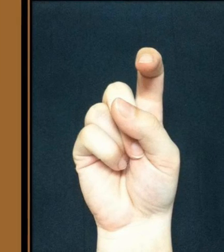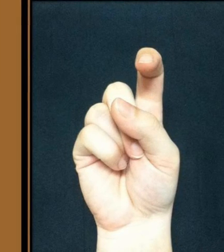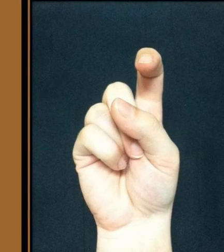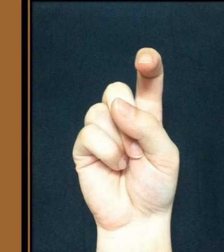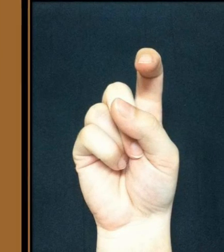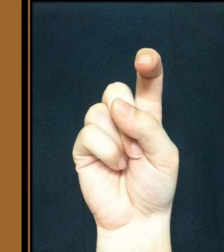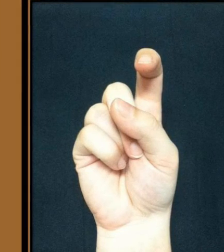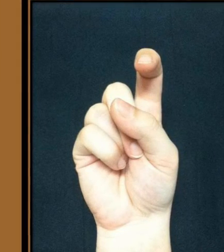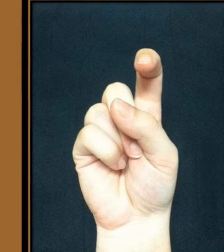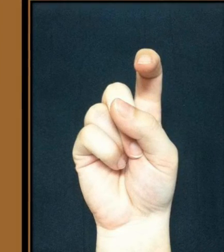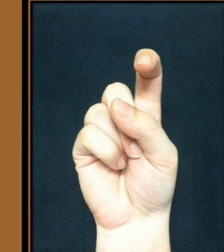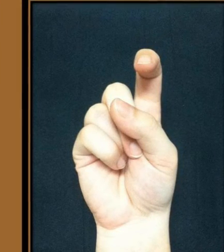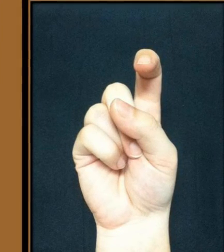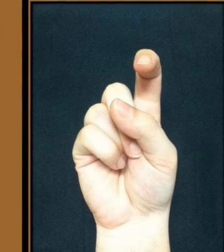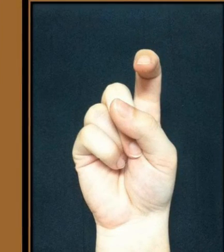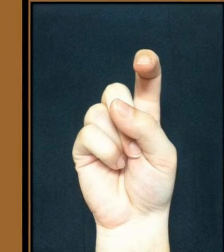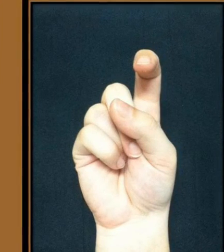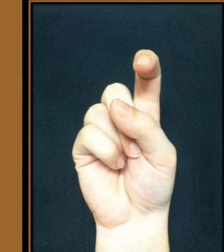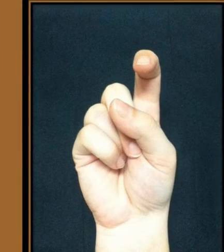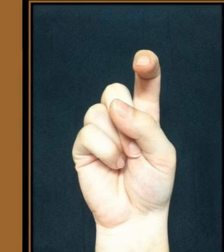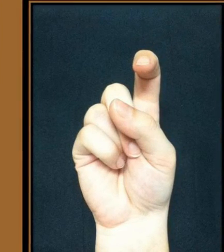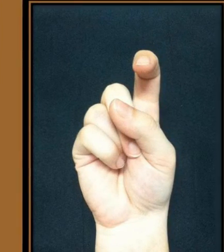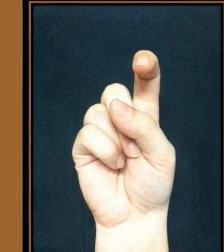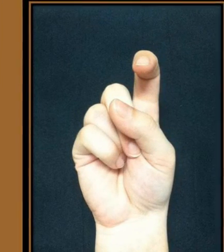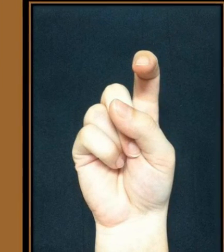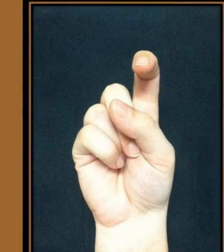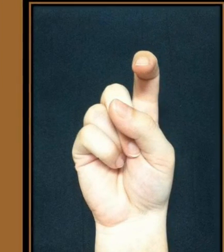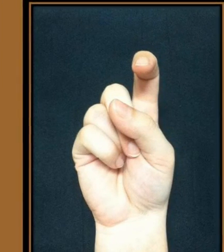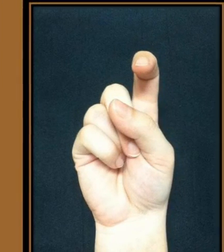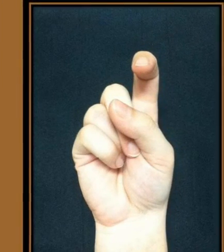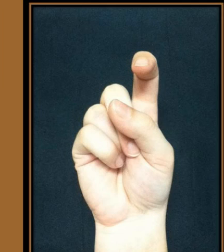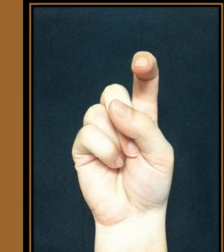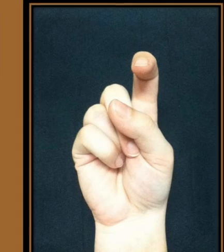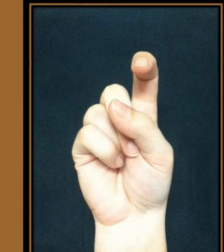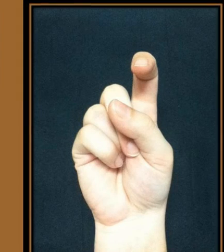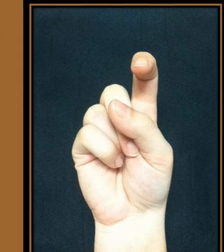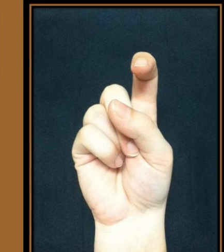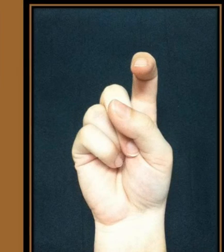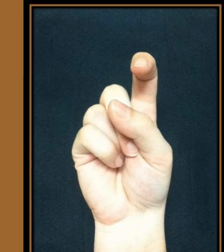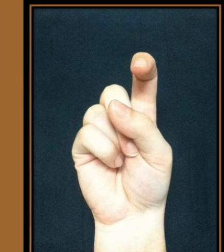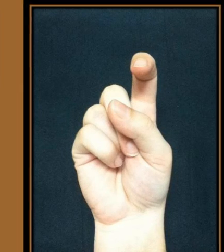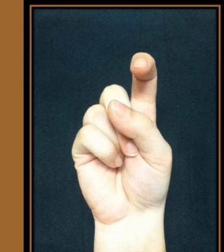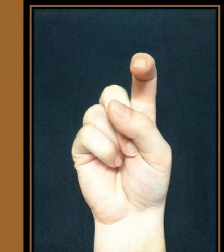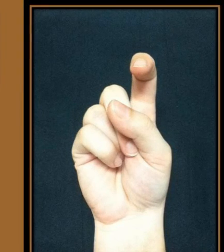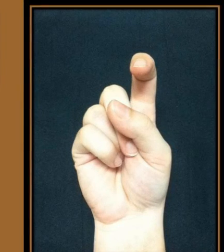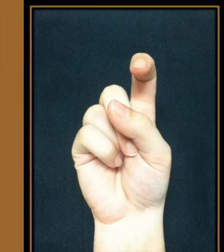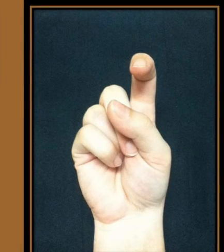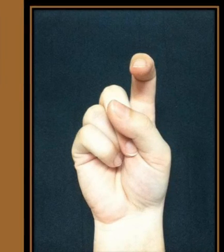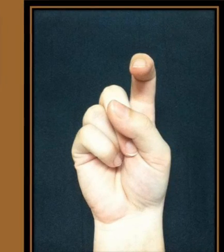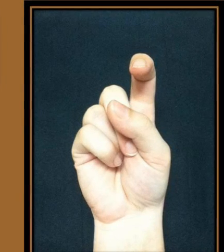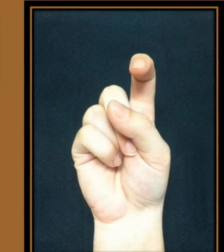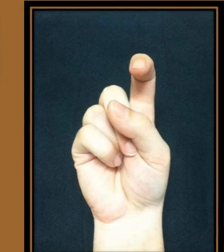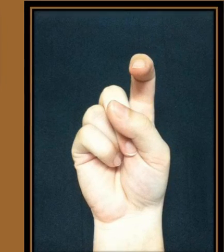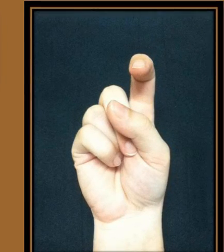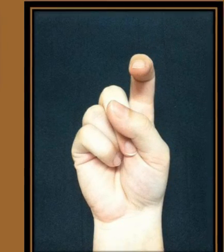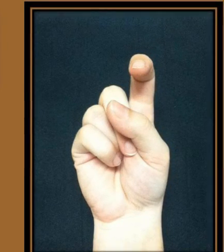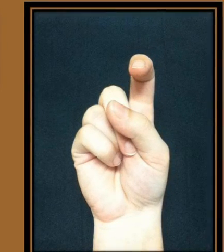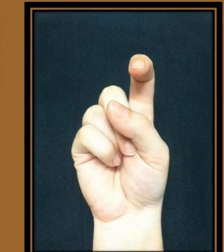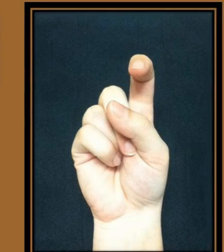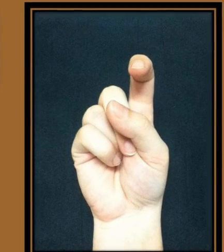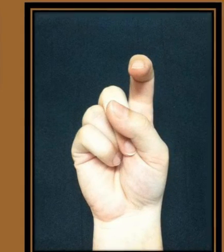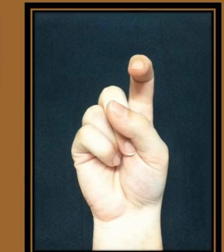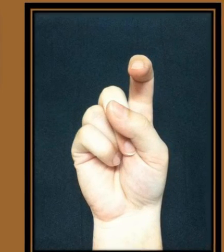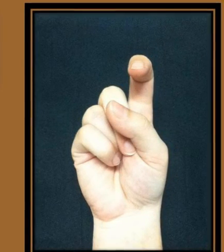X-ray. To form the letter X, bend your pinky, ring, and middle finger down to your palm.